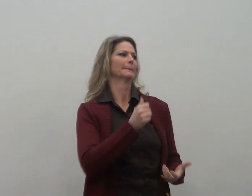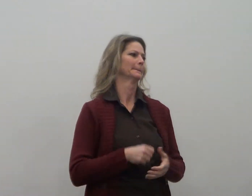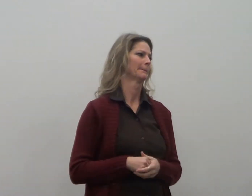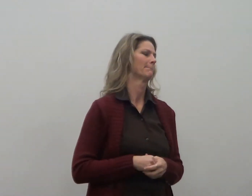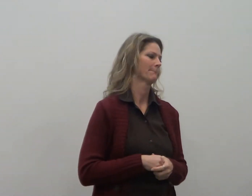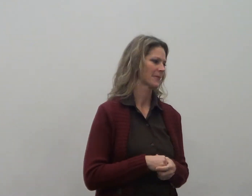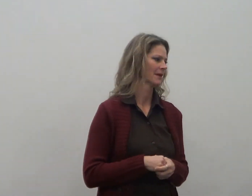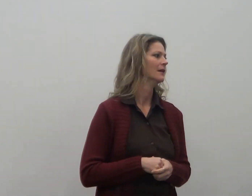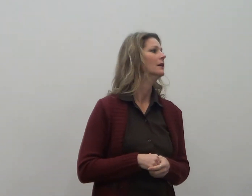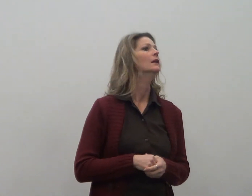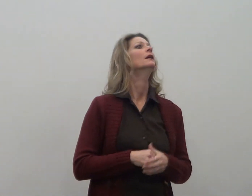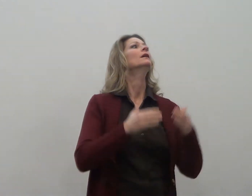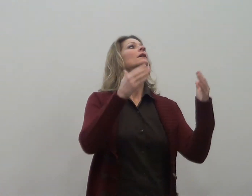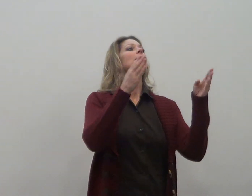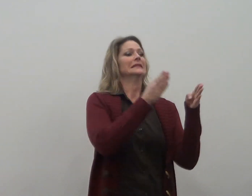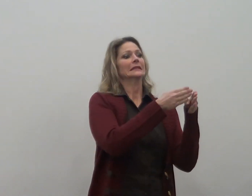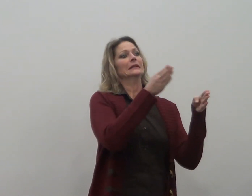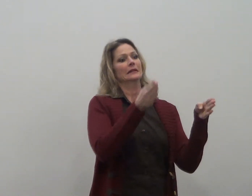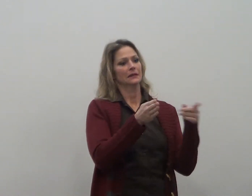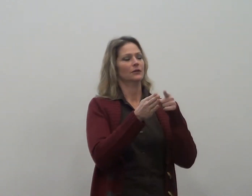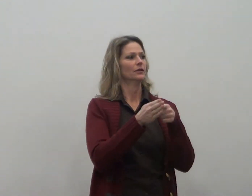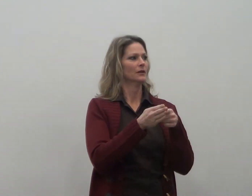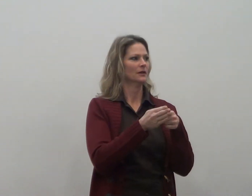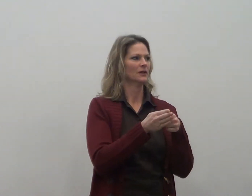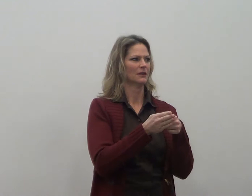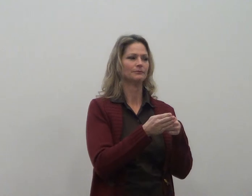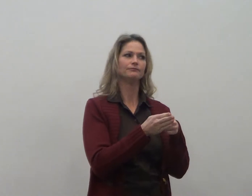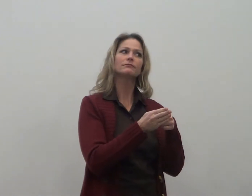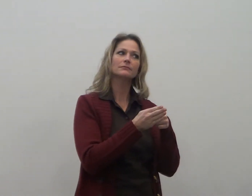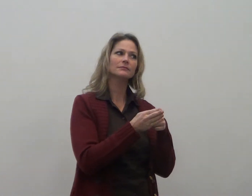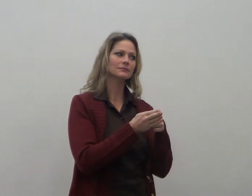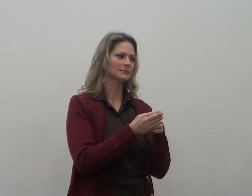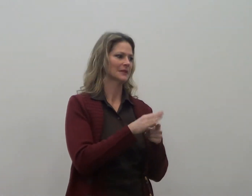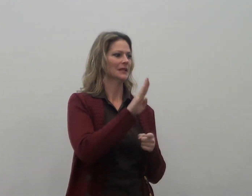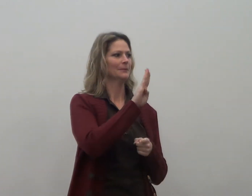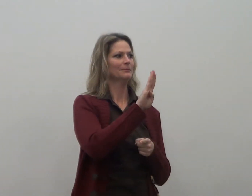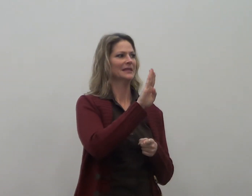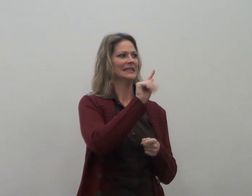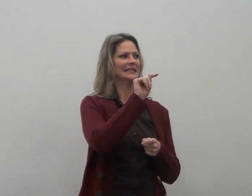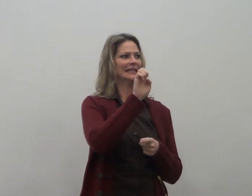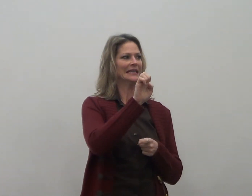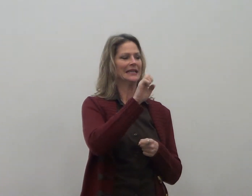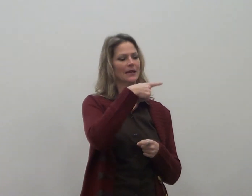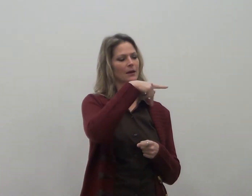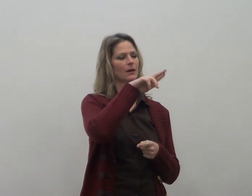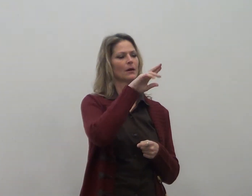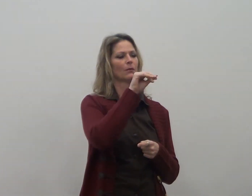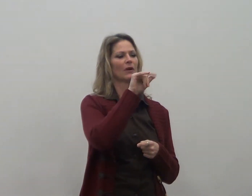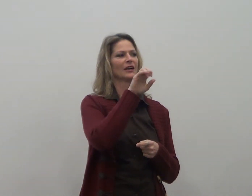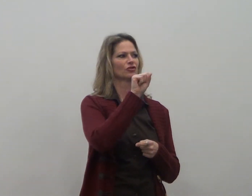And then the following year, the first multi-channel BTE processor was introduced.